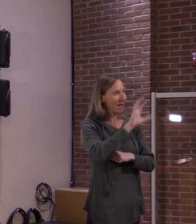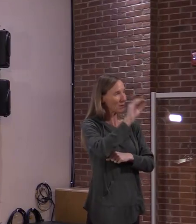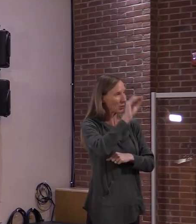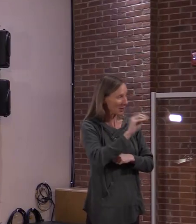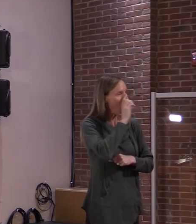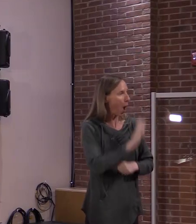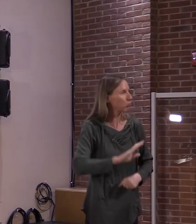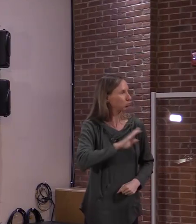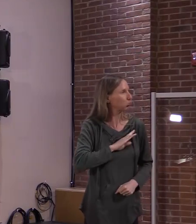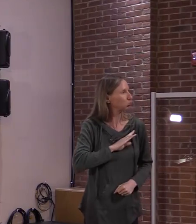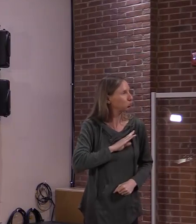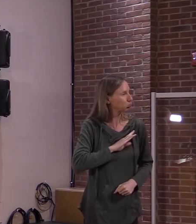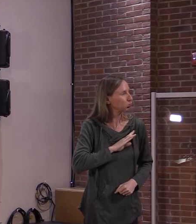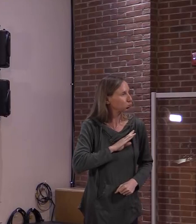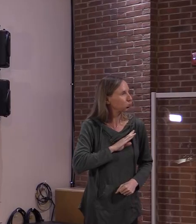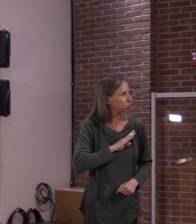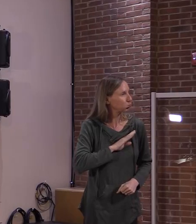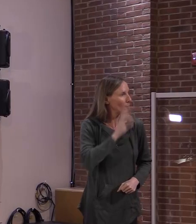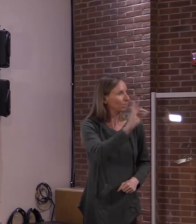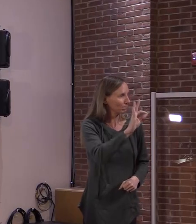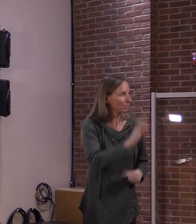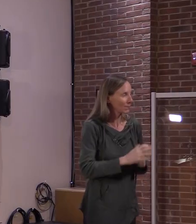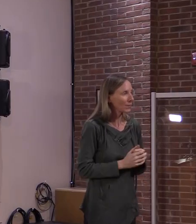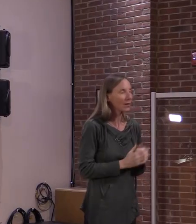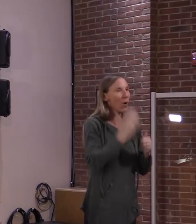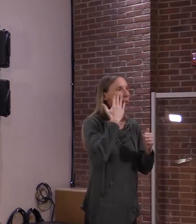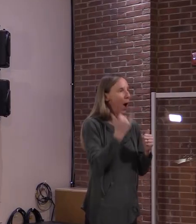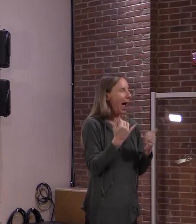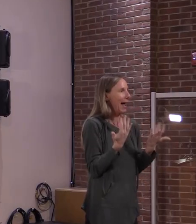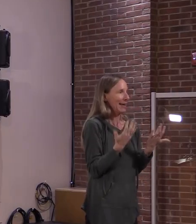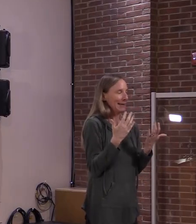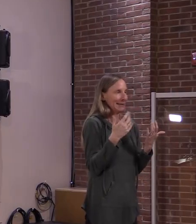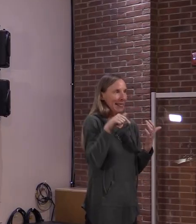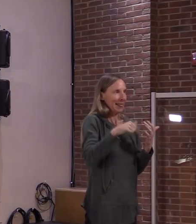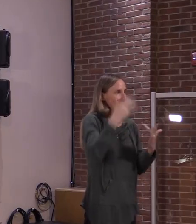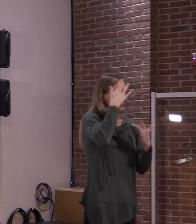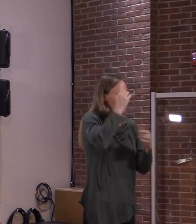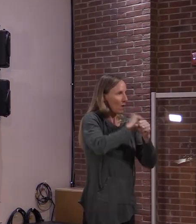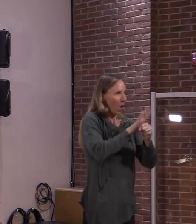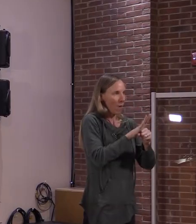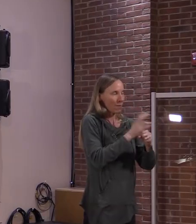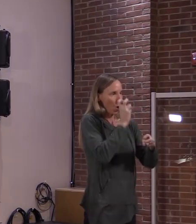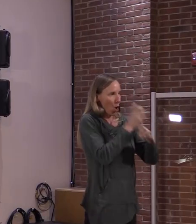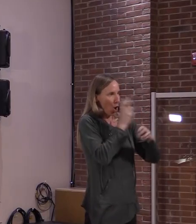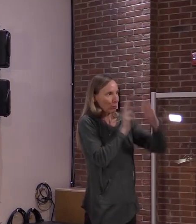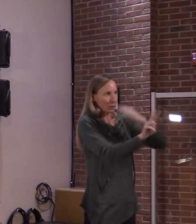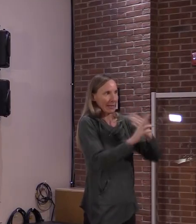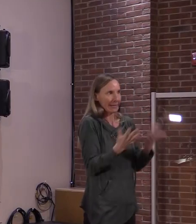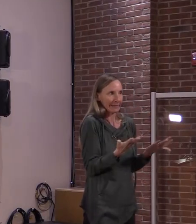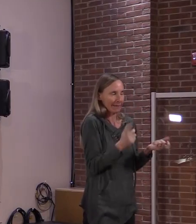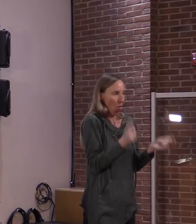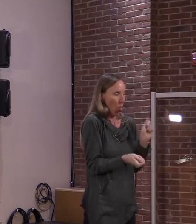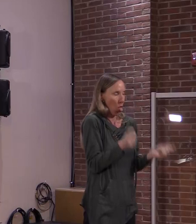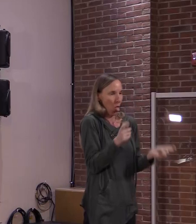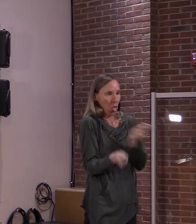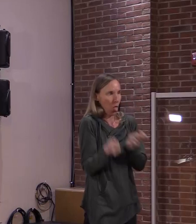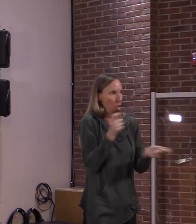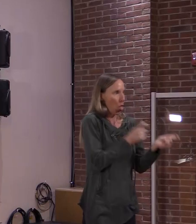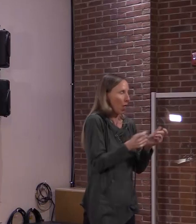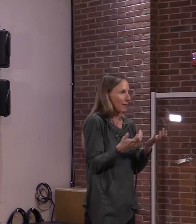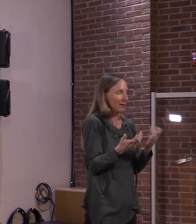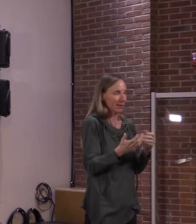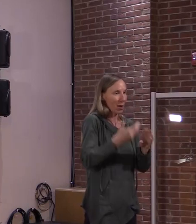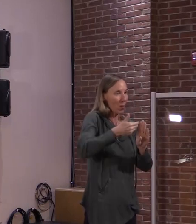out. A lot of it is because this is such a novel virus, and it's hard to just use a lot of